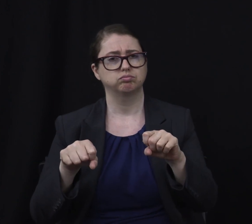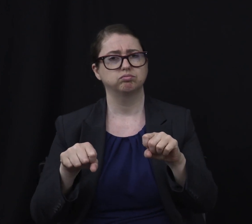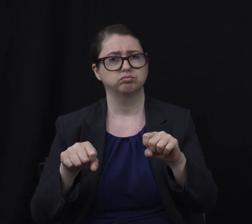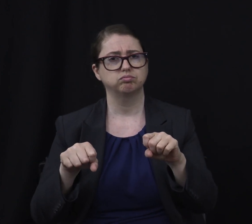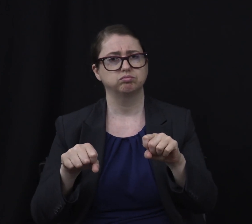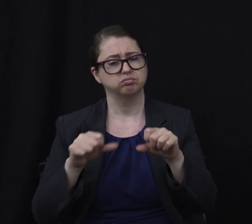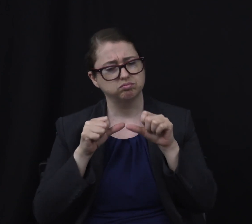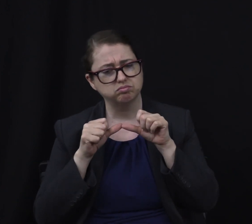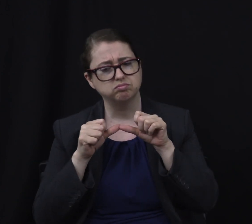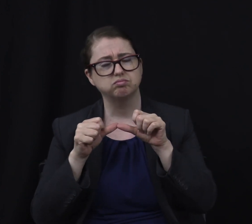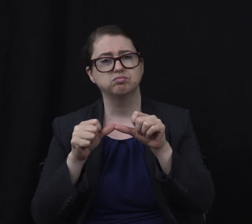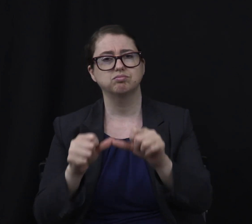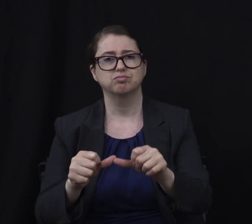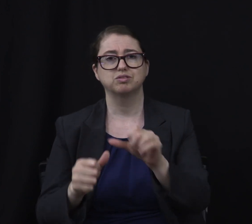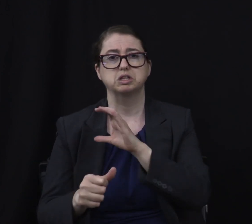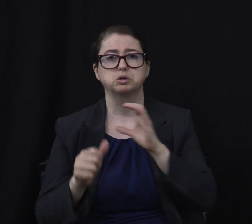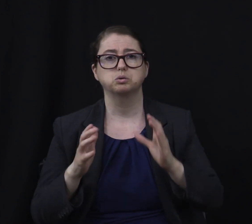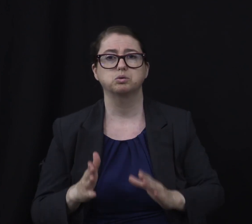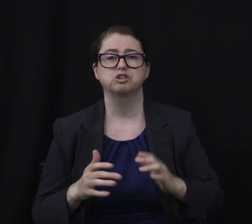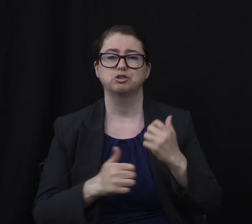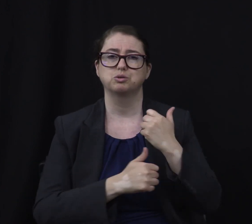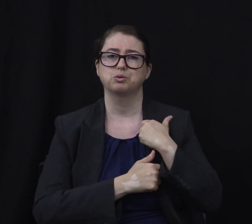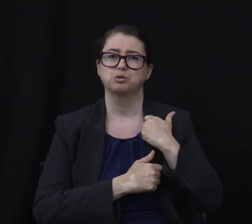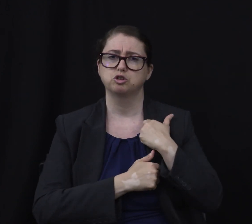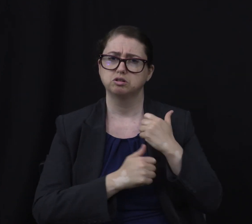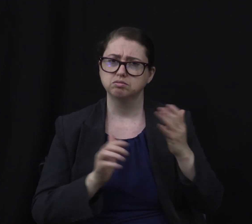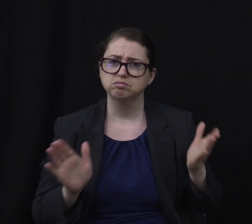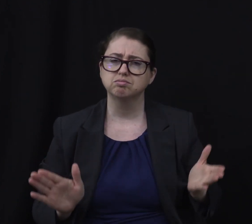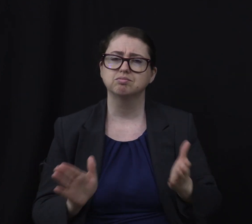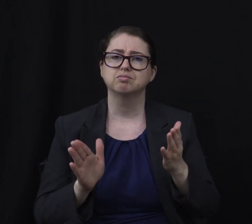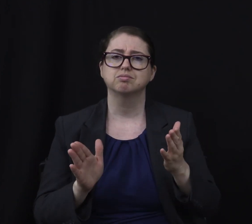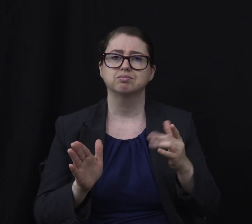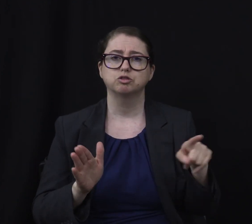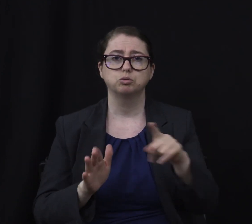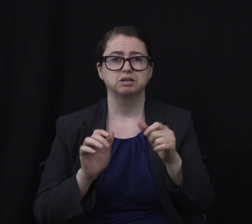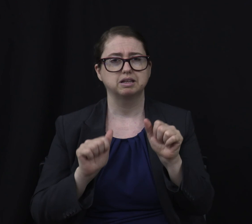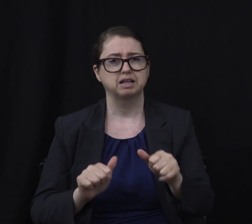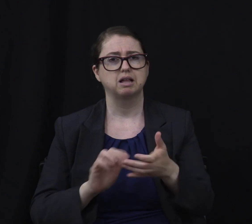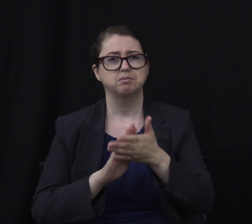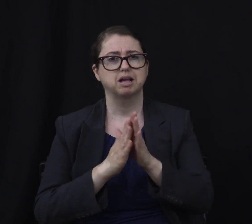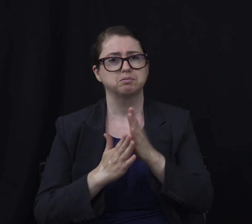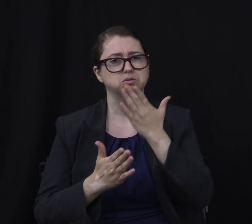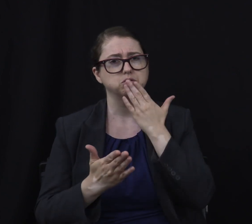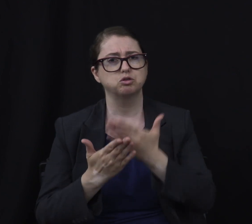Christian soldiers, and be of good courage. Amen.